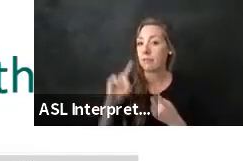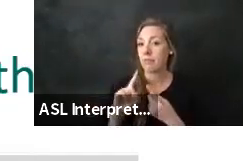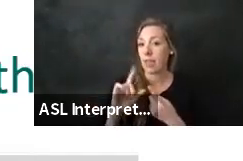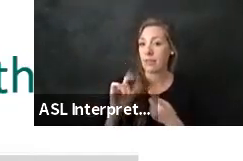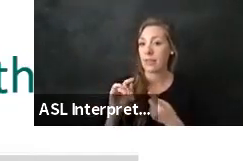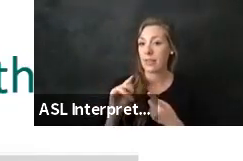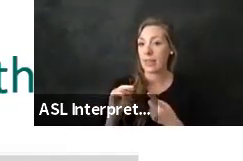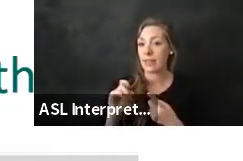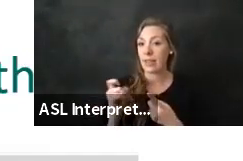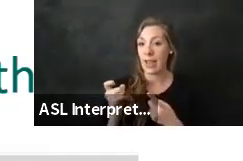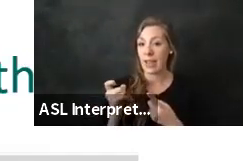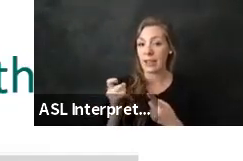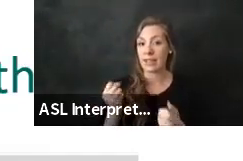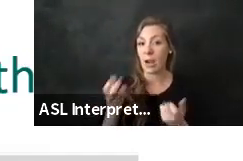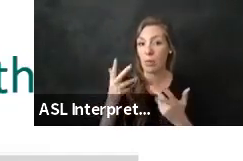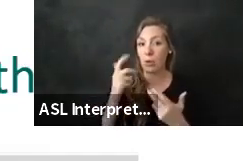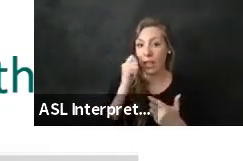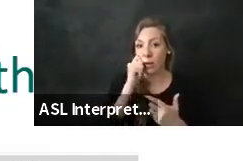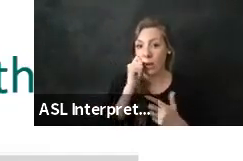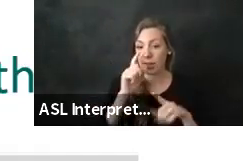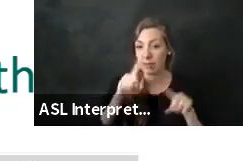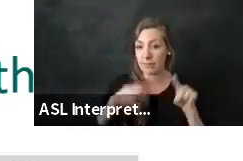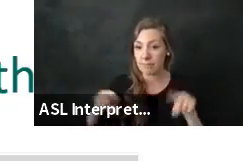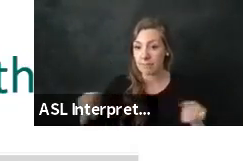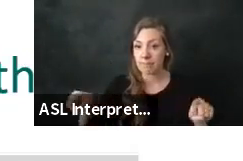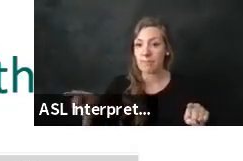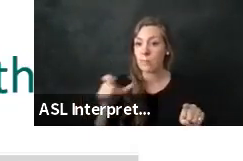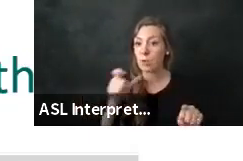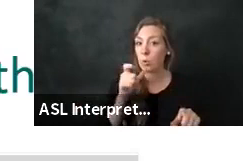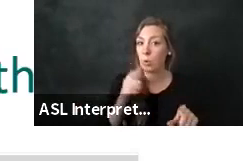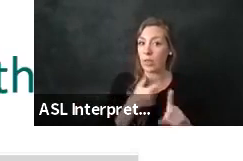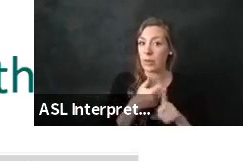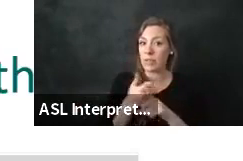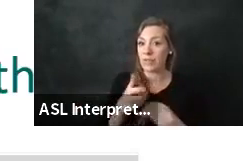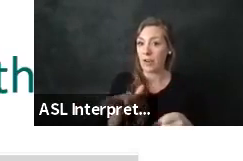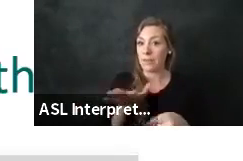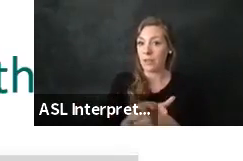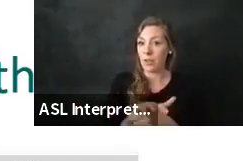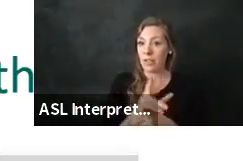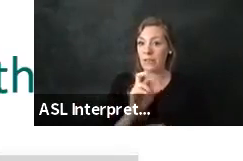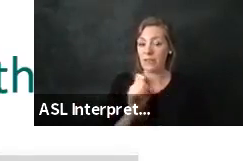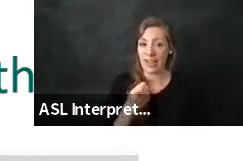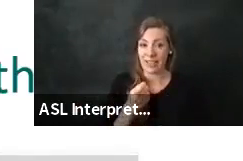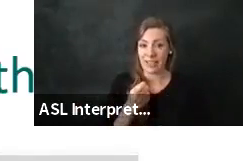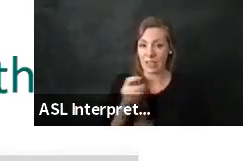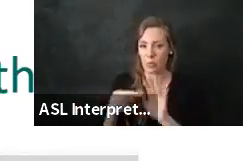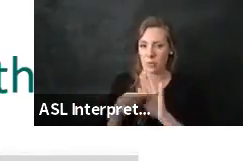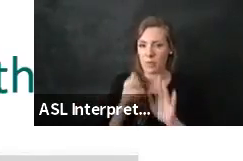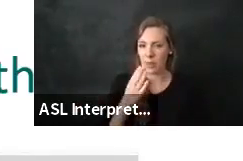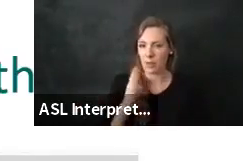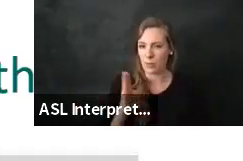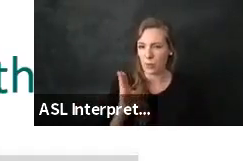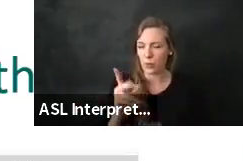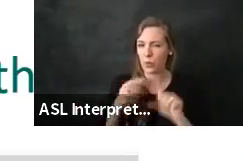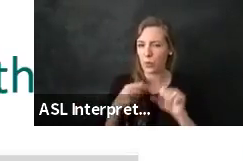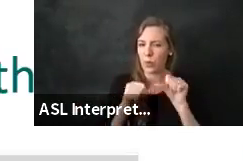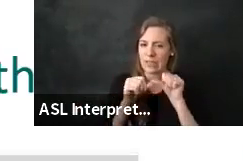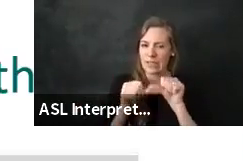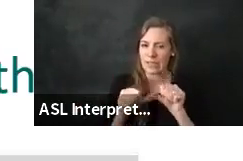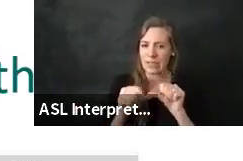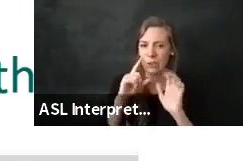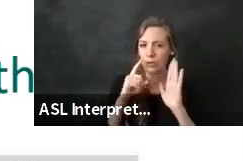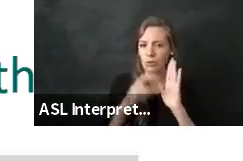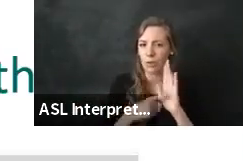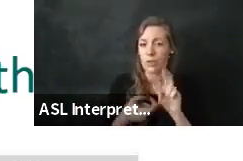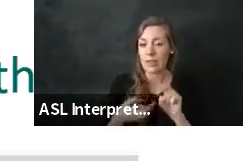and multiracial residents who are fully vaccinated, represented here by the blue. We continue to see an increase